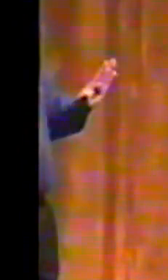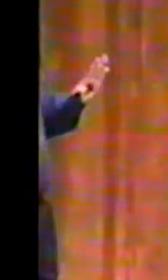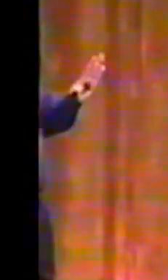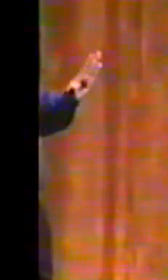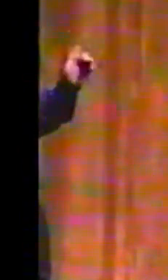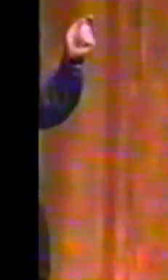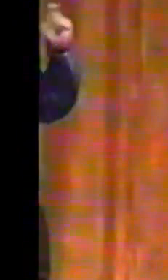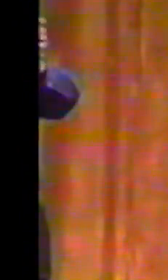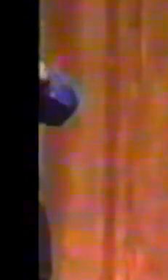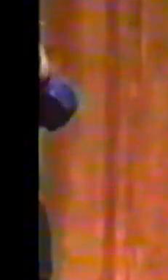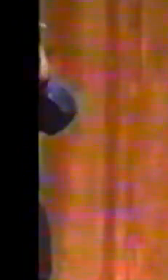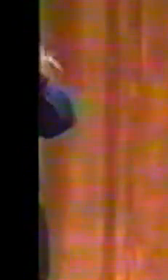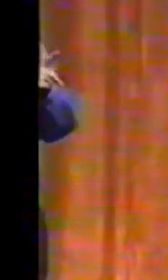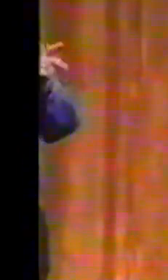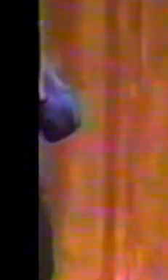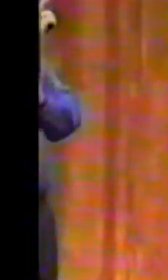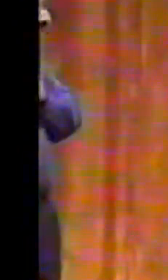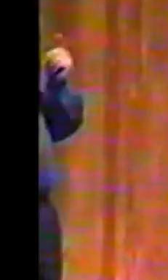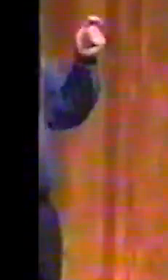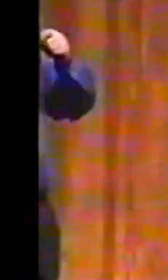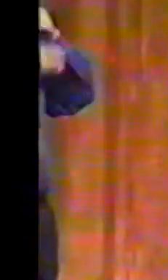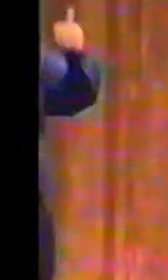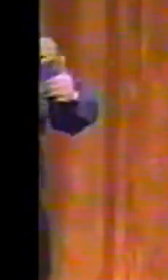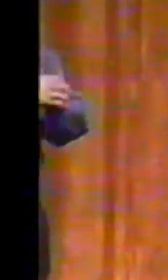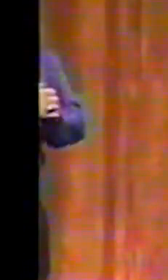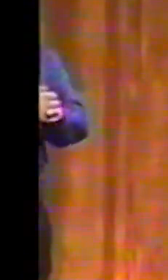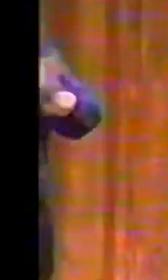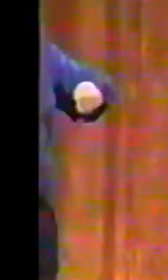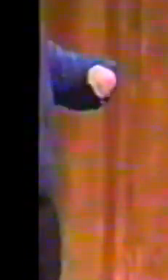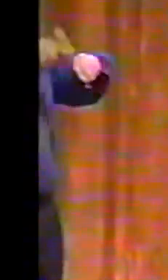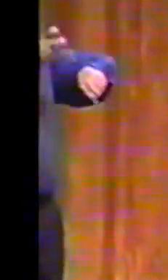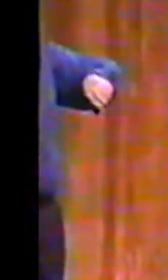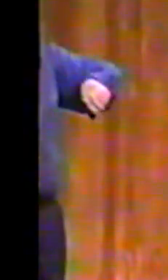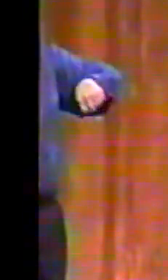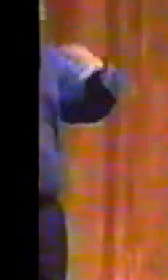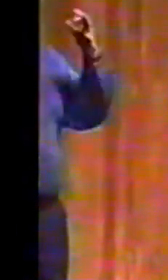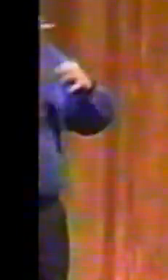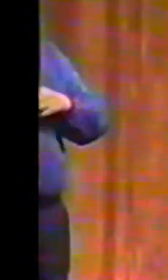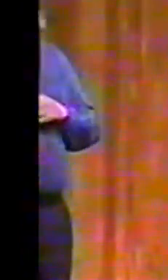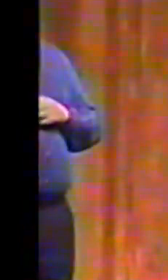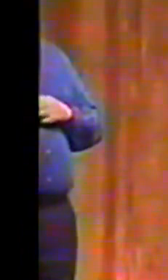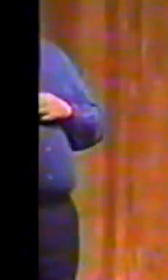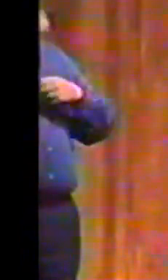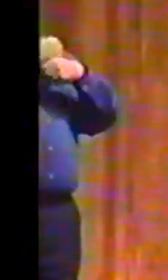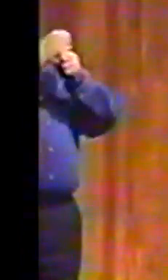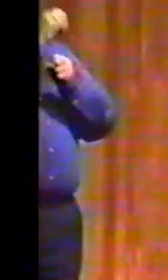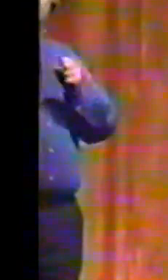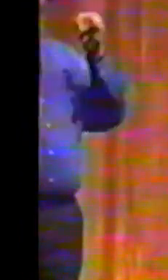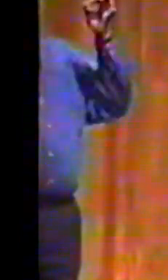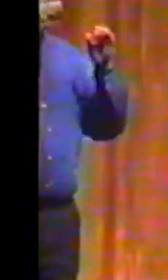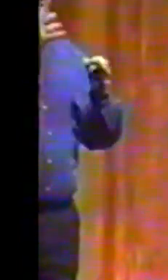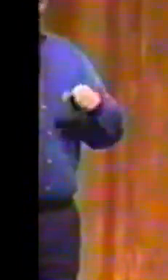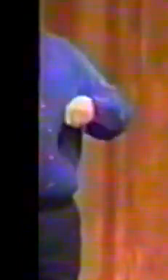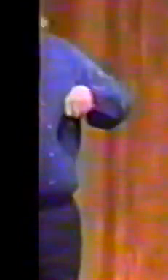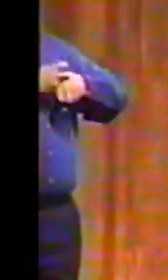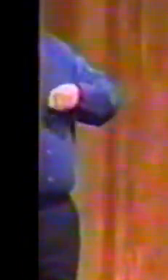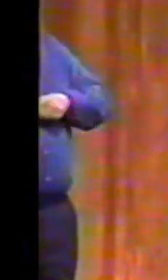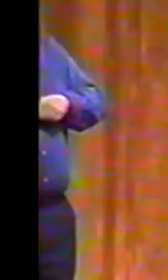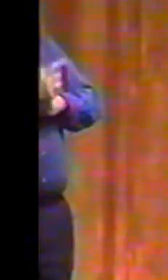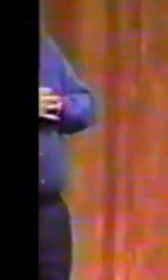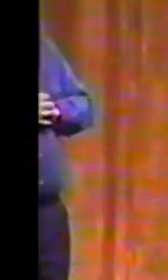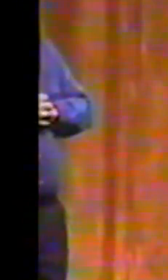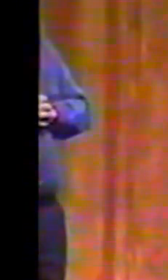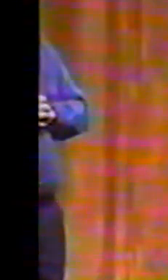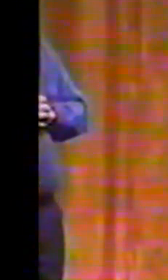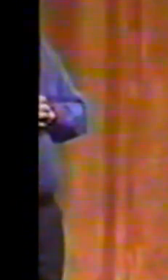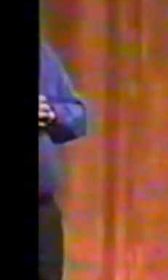balance in this case is often, it's hard for me because I'm not the one making these decisions. It's hard for me to say, but I would have to argue